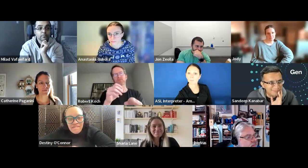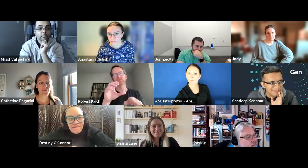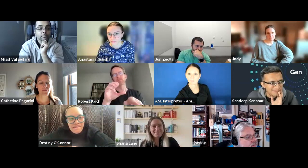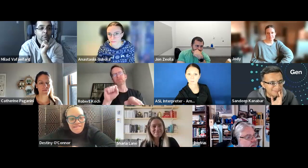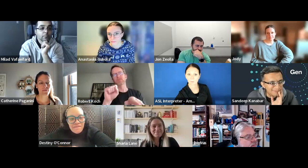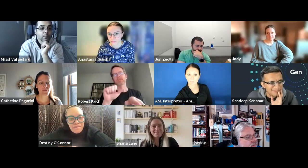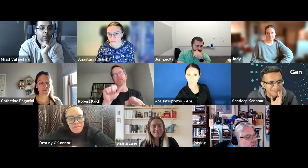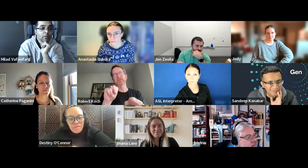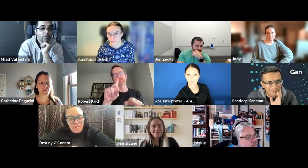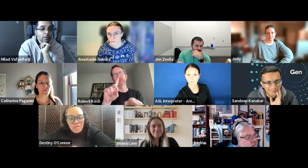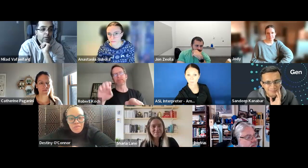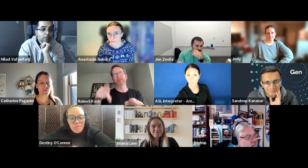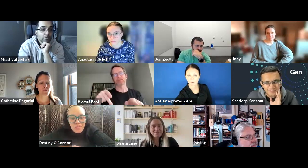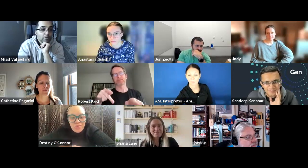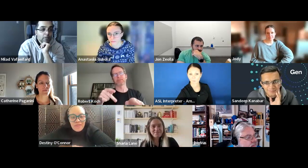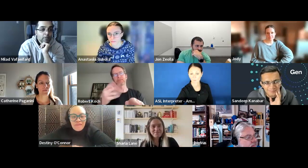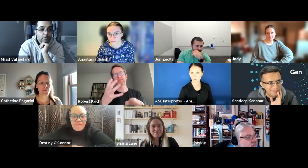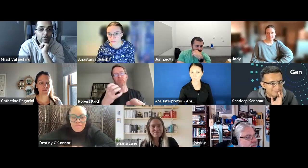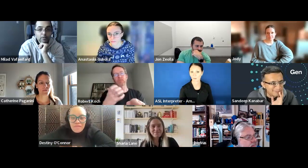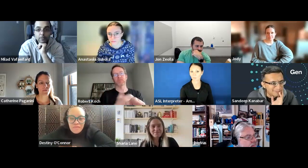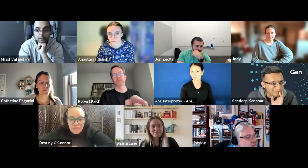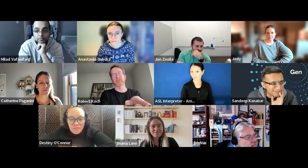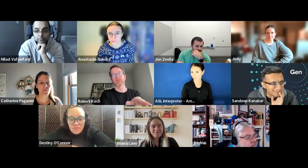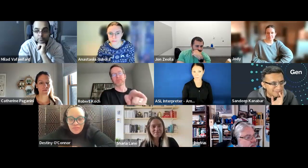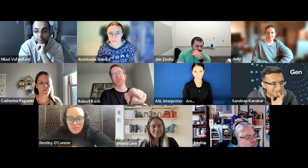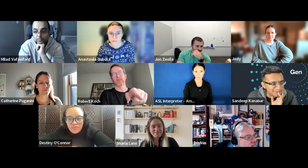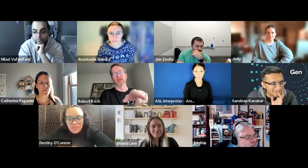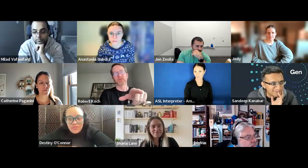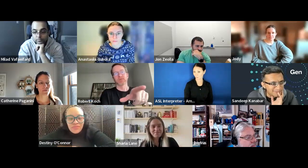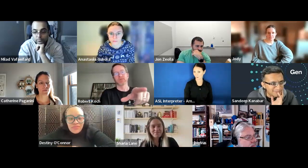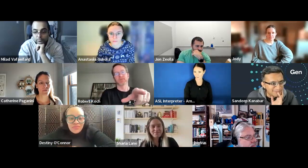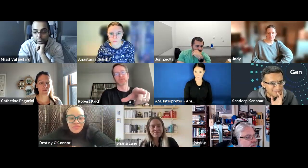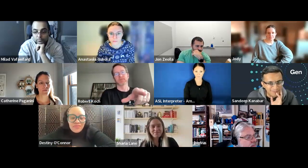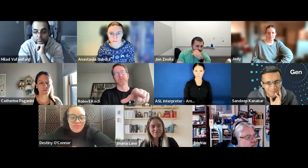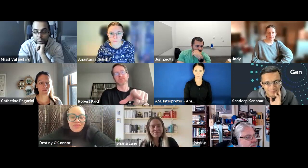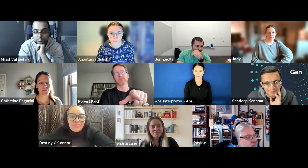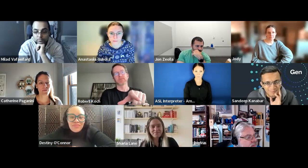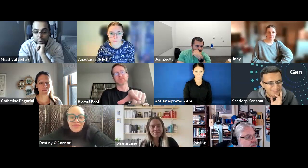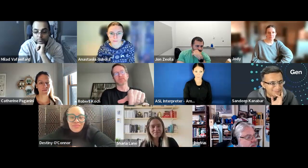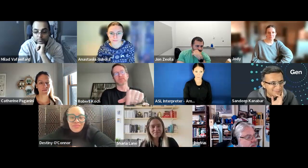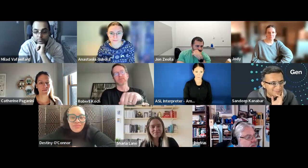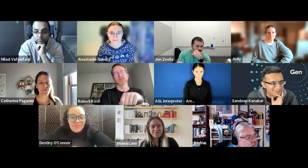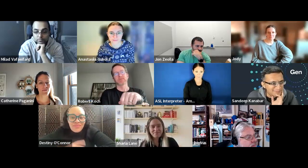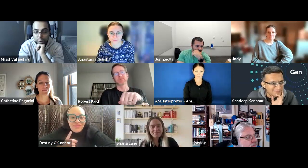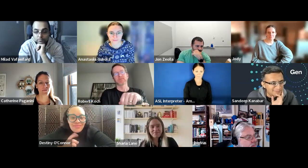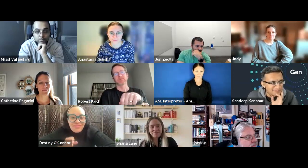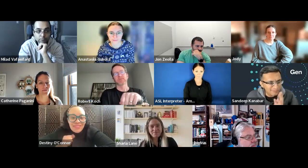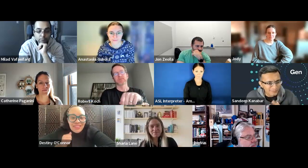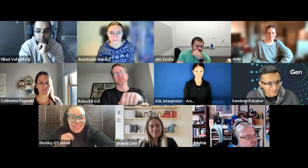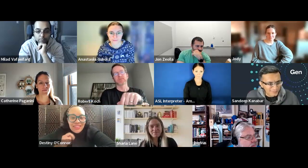And please, the rest of you, please feel free to introduce yourselves. Sandeep, maybe you'd like to go next.